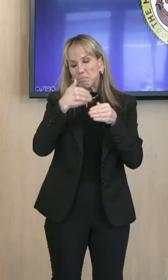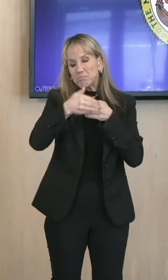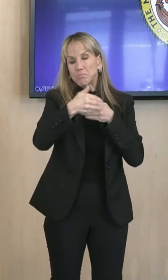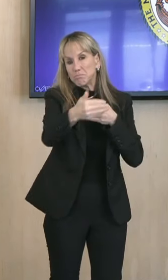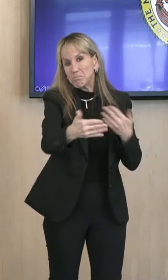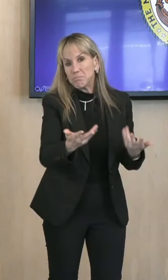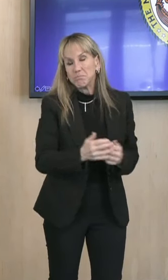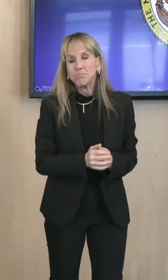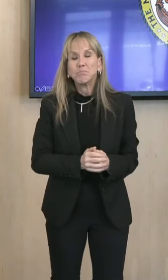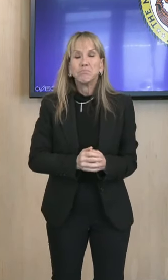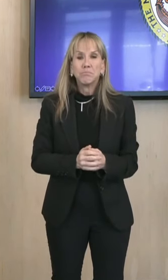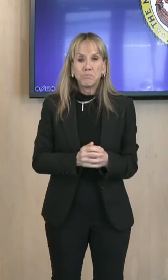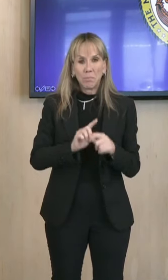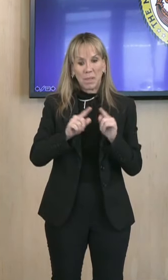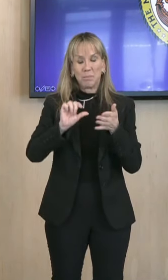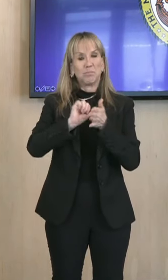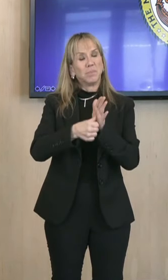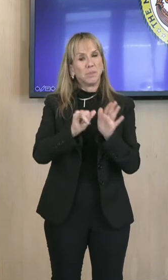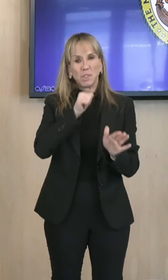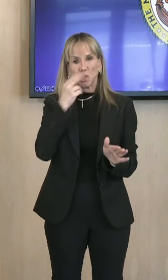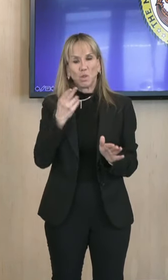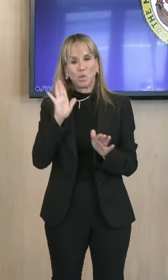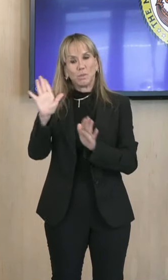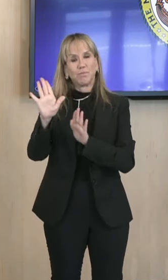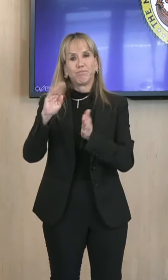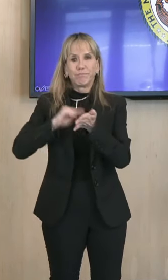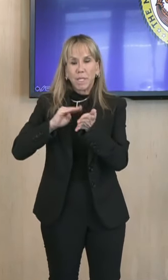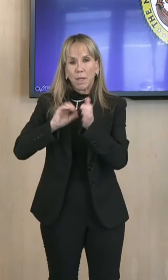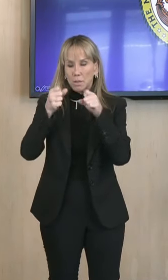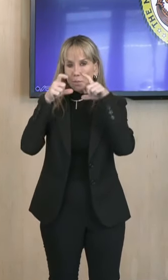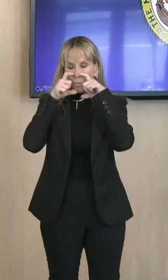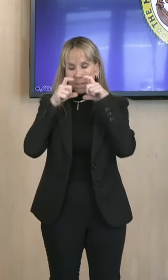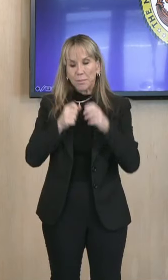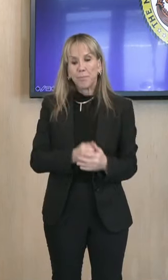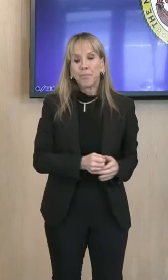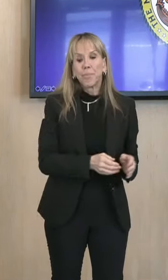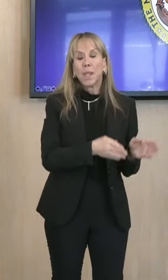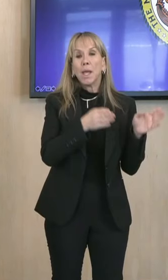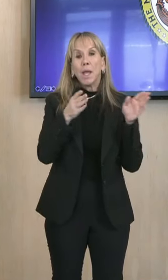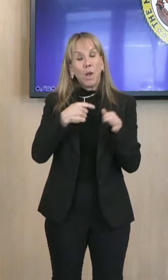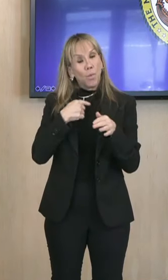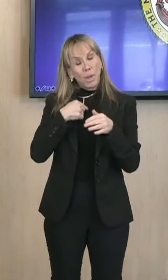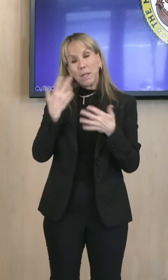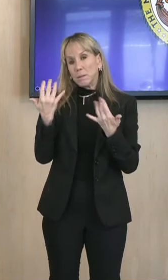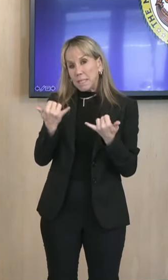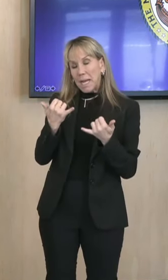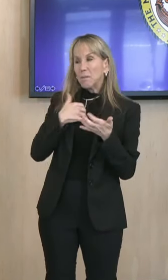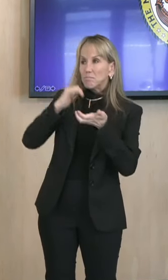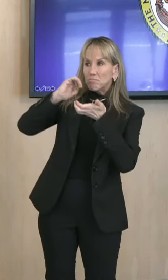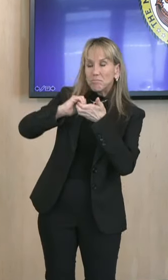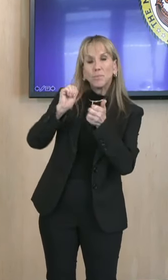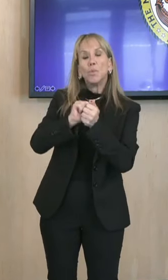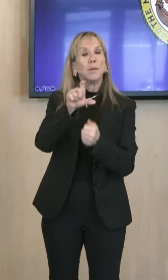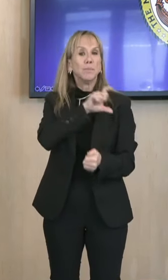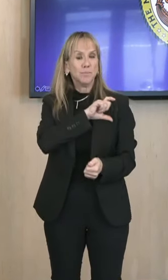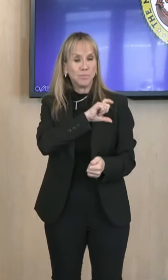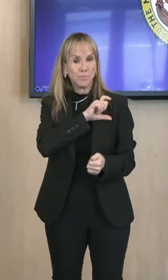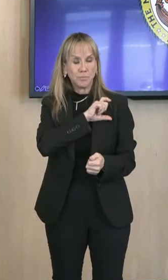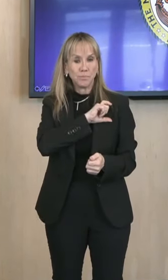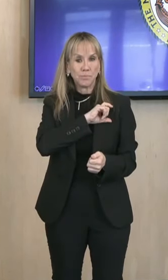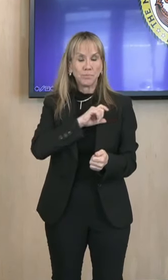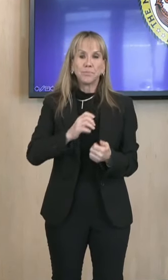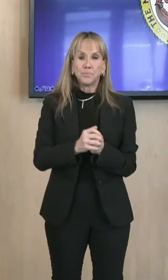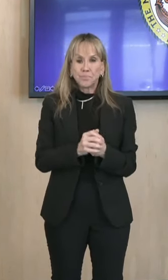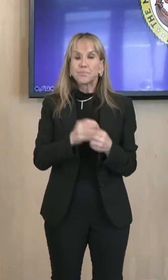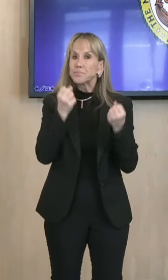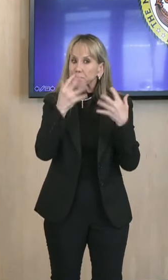with law enforcement around efforts to increase enforcement. While we are so grateful that the majority of you are following the advice and guidance that have been heeded, the